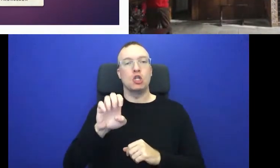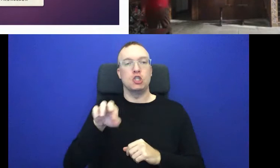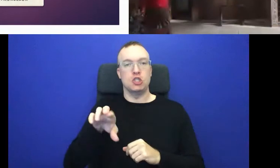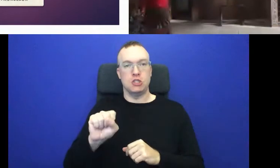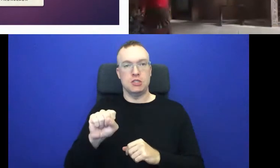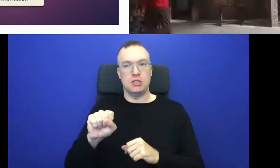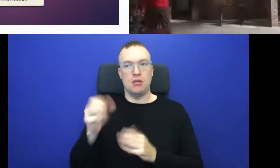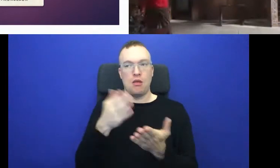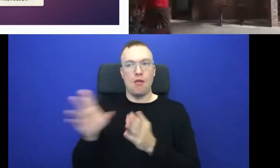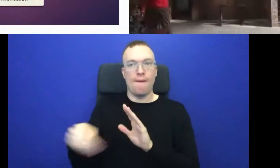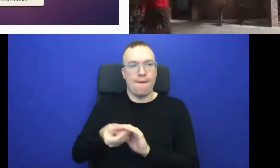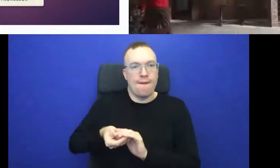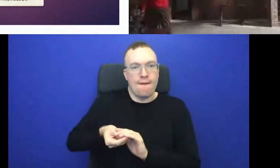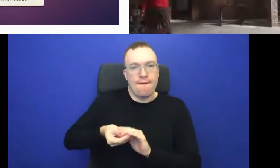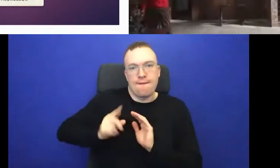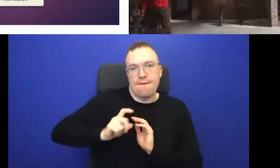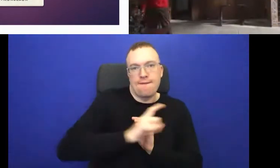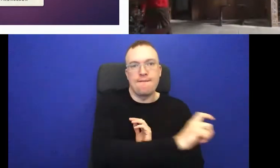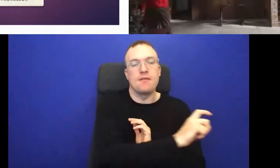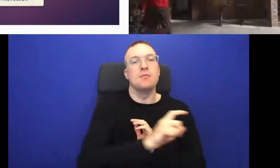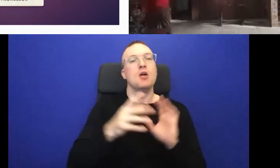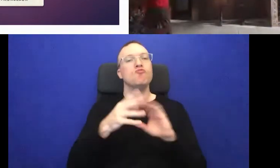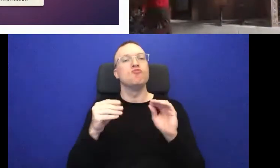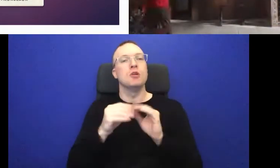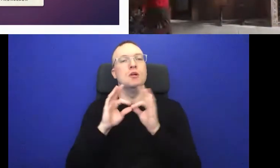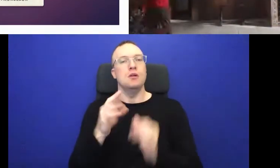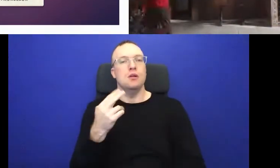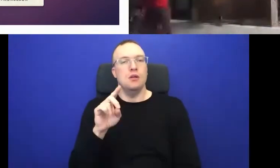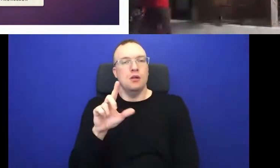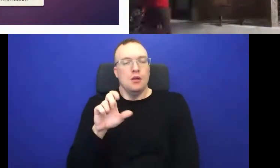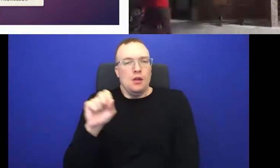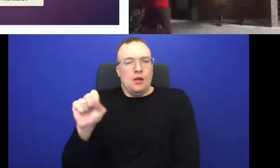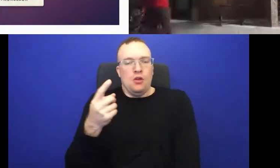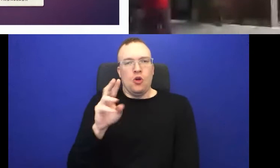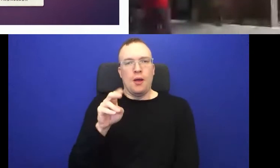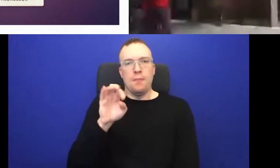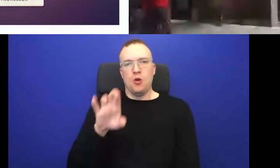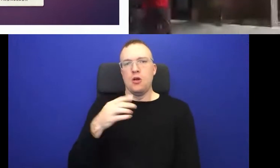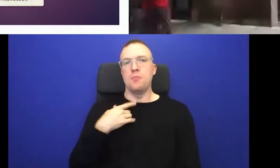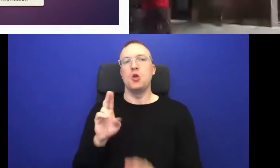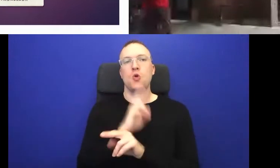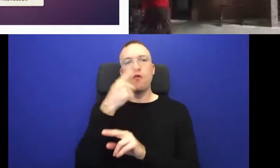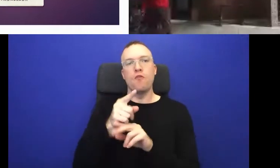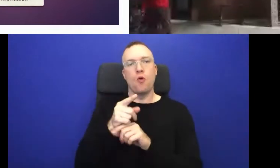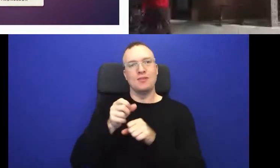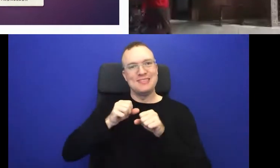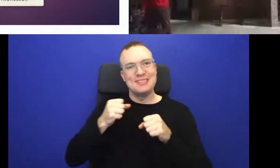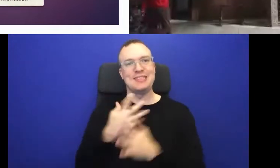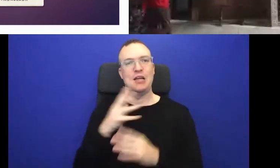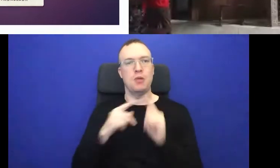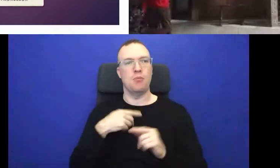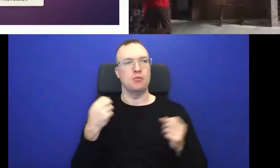this story, the legend of the Headless Drummer, has been used by smugglers to scare people away from the castle, where they would be